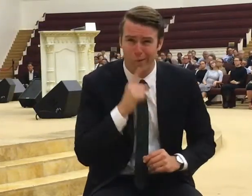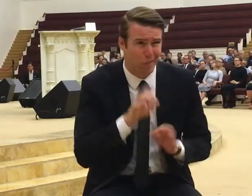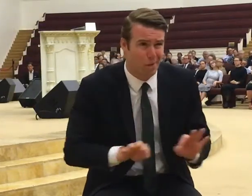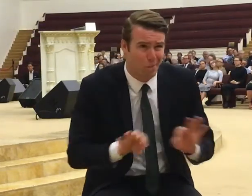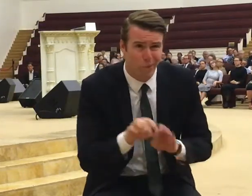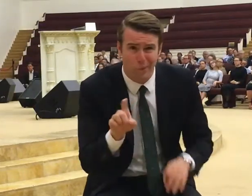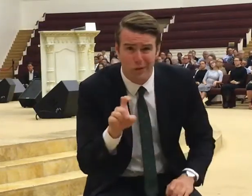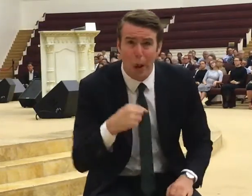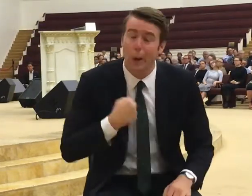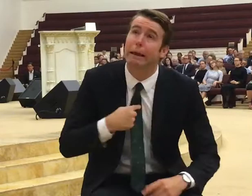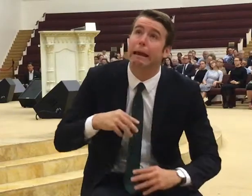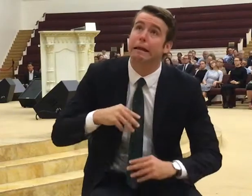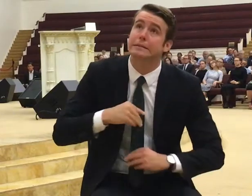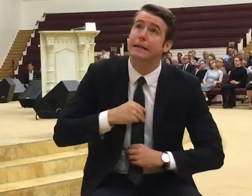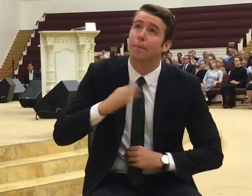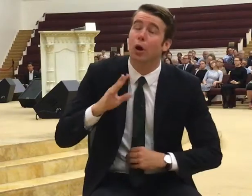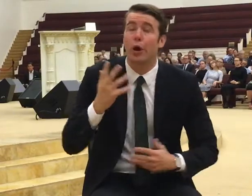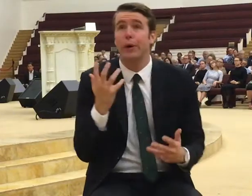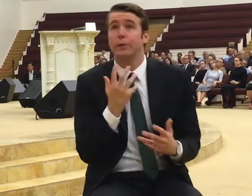we accept God,